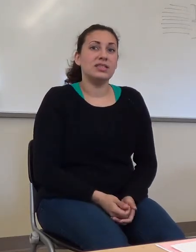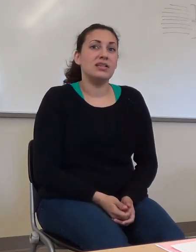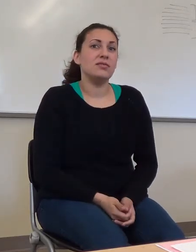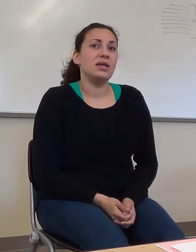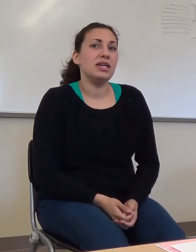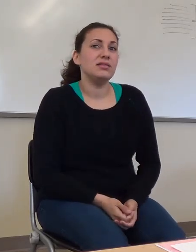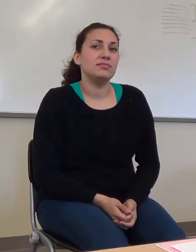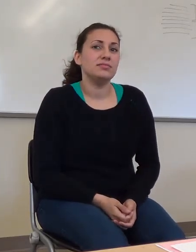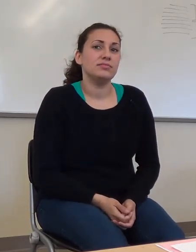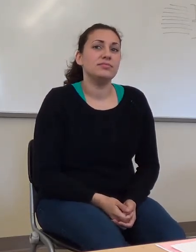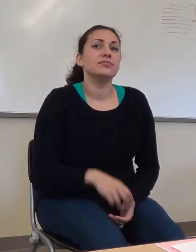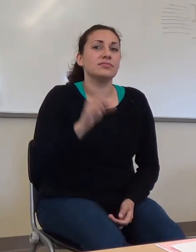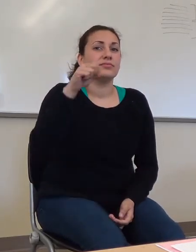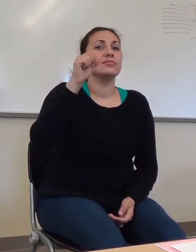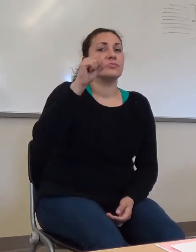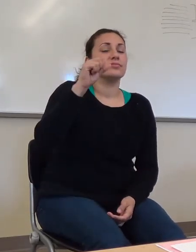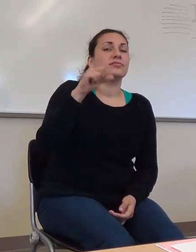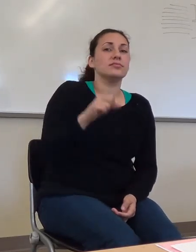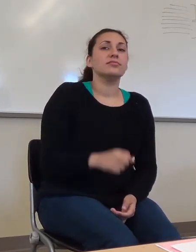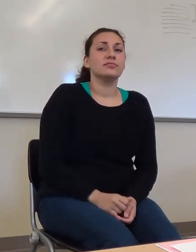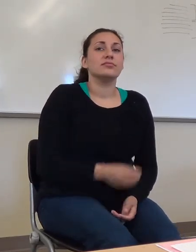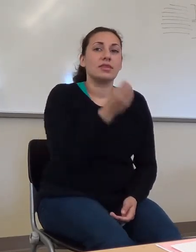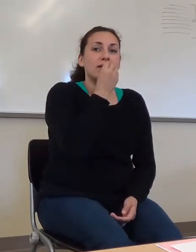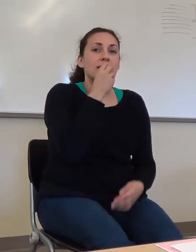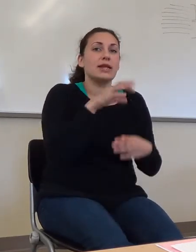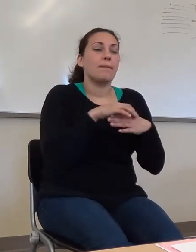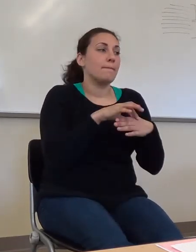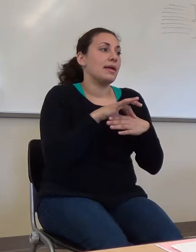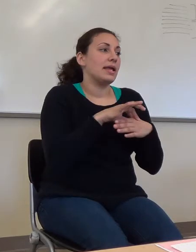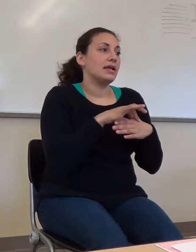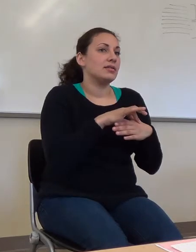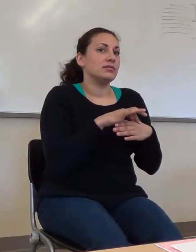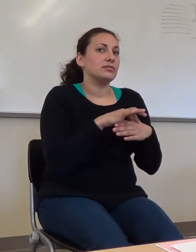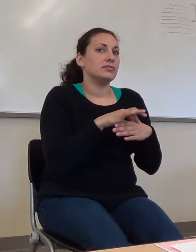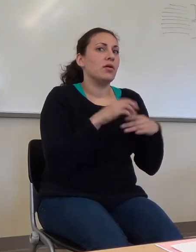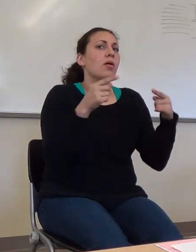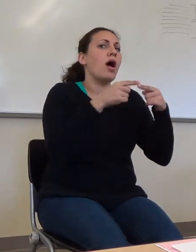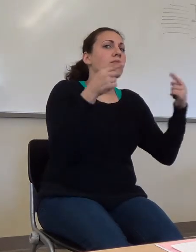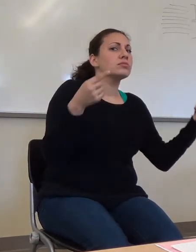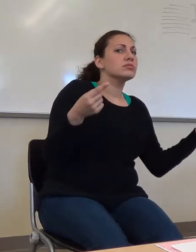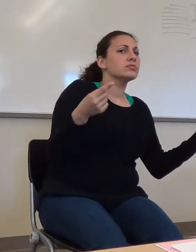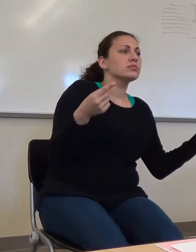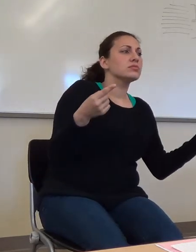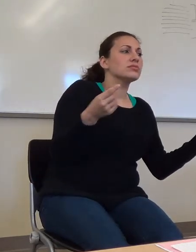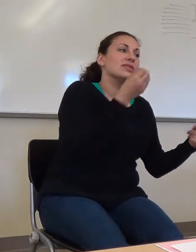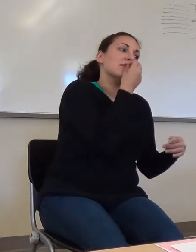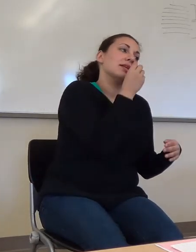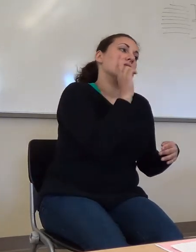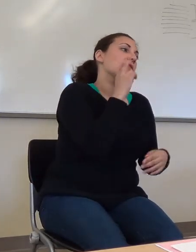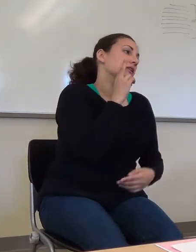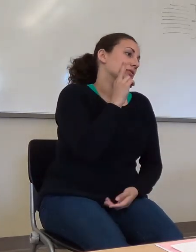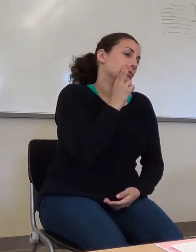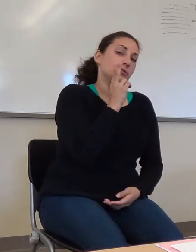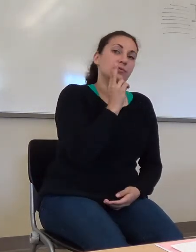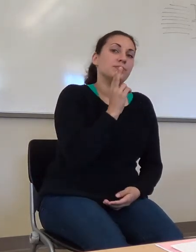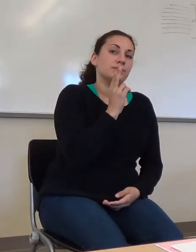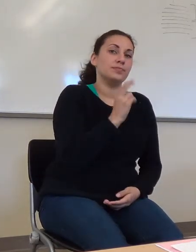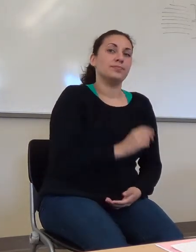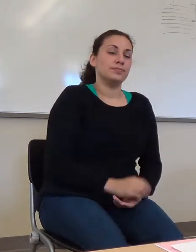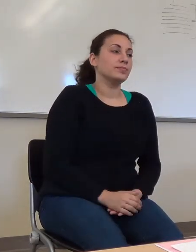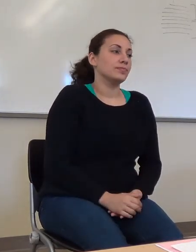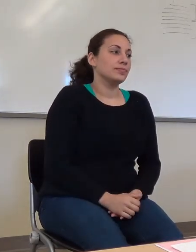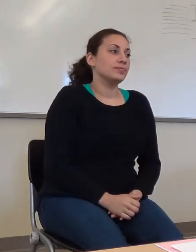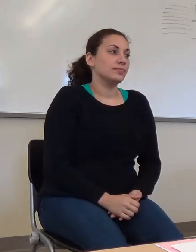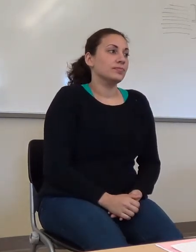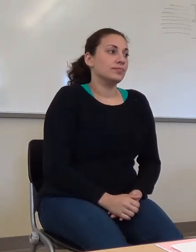It means eating meat. Eating meat, okay, as opposed to eating vegetable matter, okay?